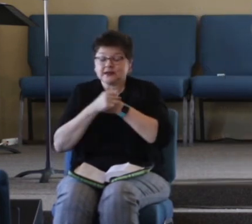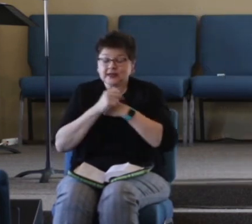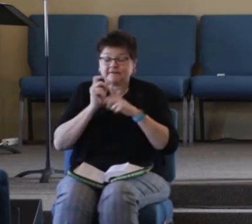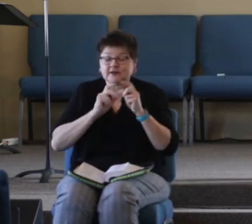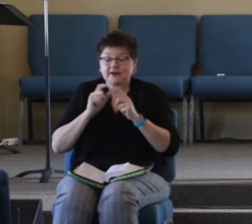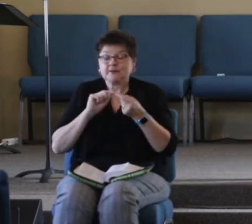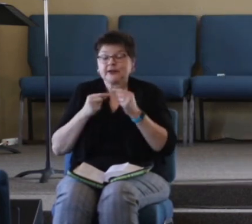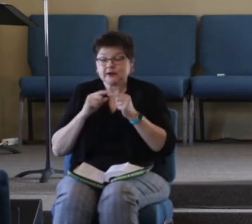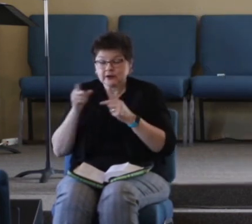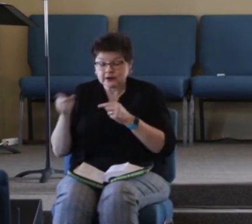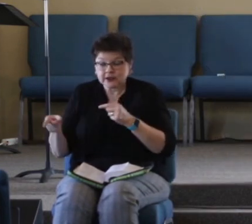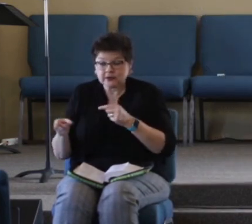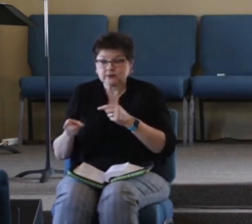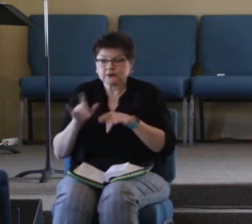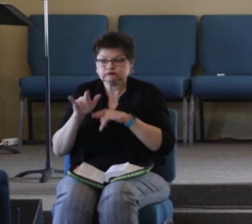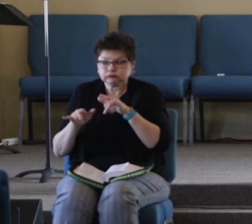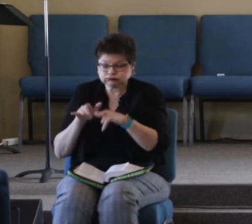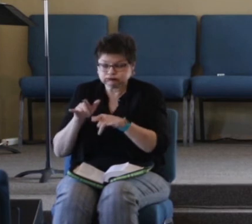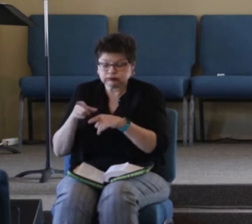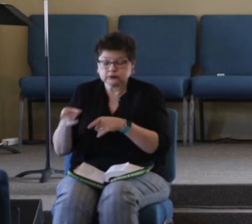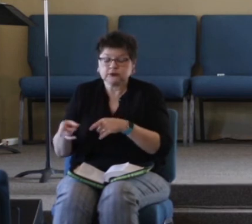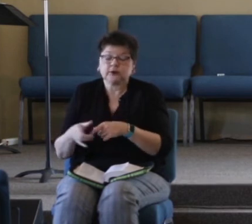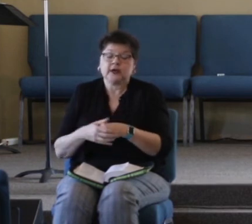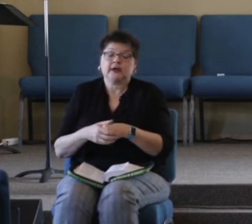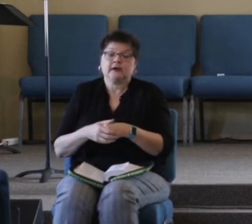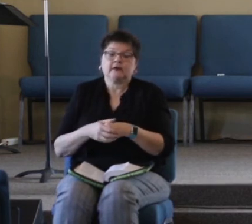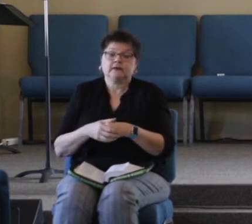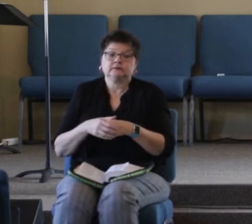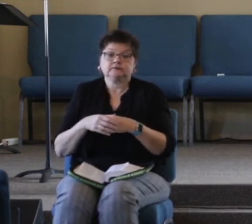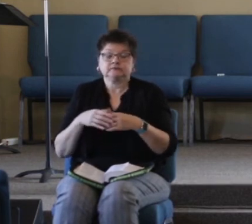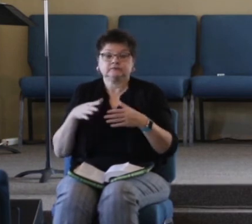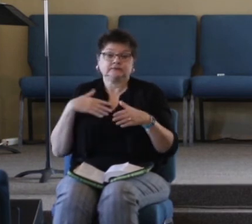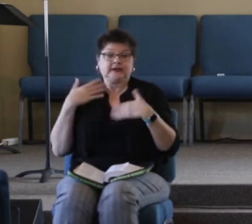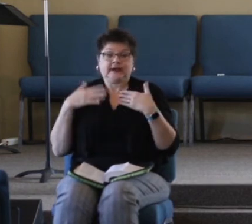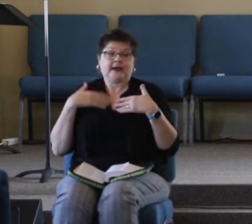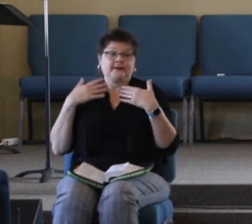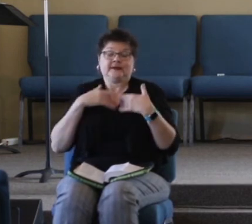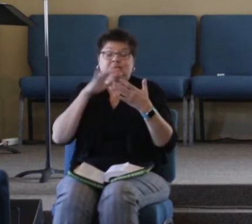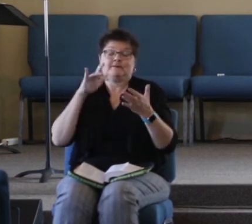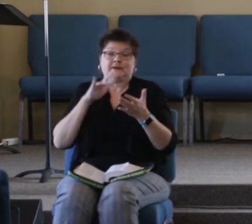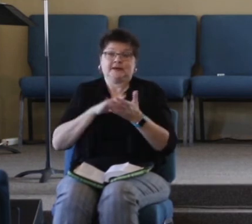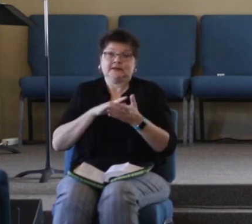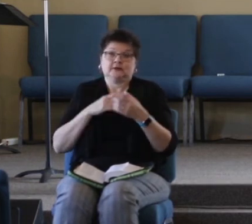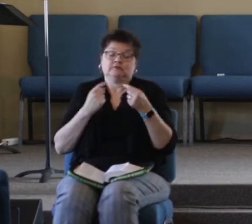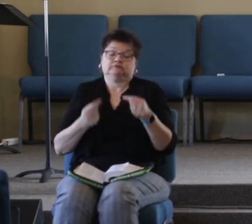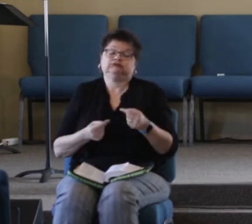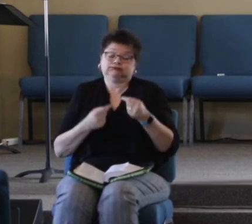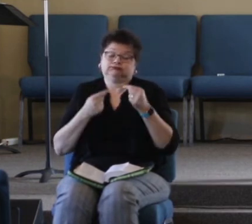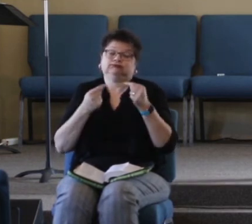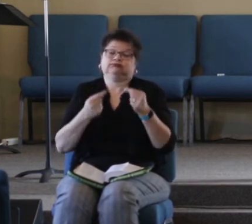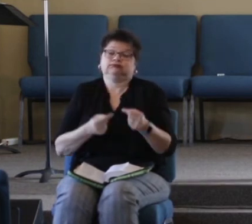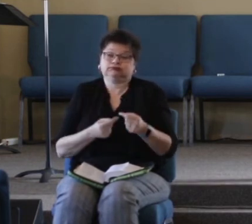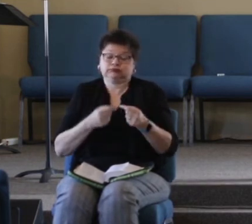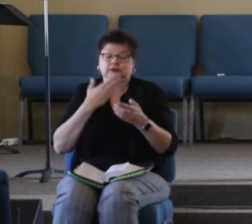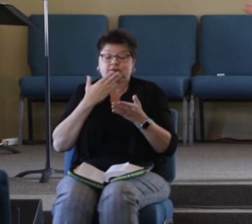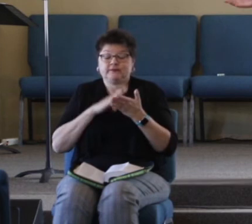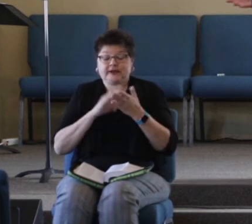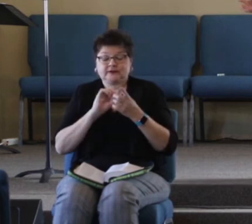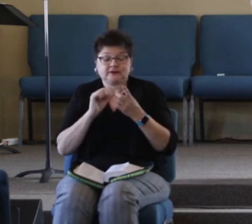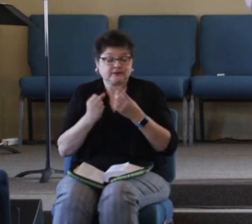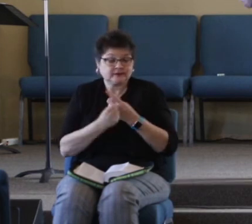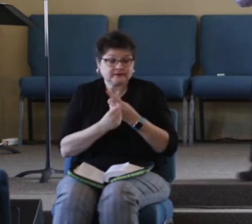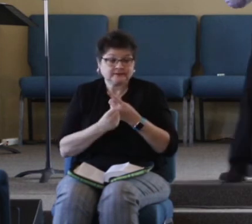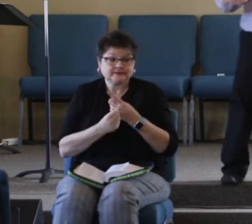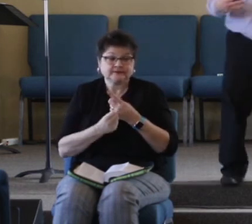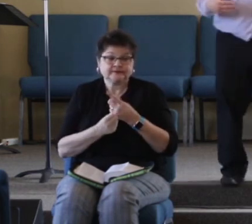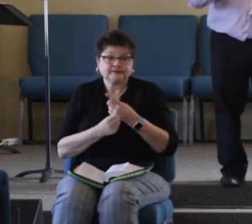that persecute you. Rejoice in the midst of trials and circumstances. Rejoice when you're hurting. Don't worry